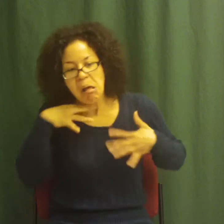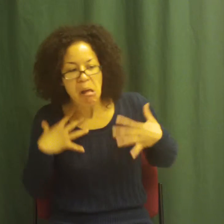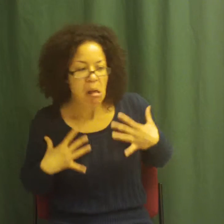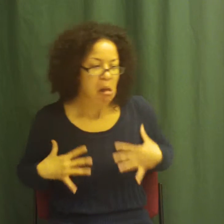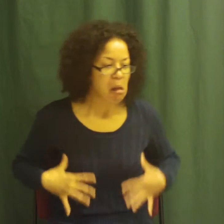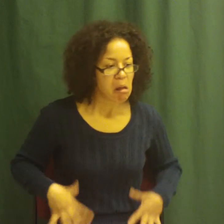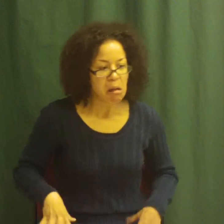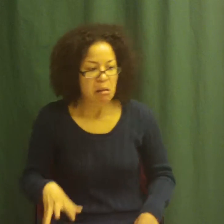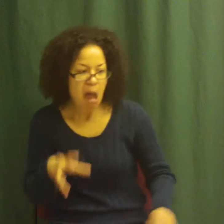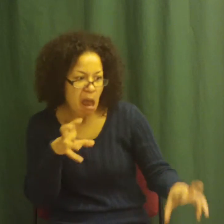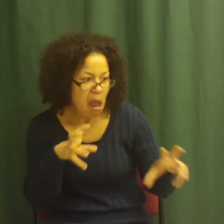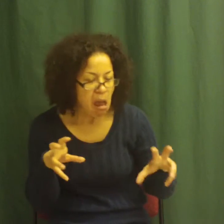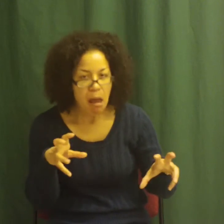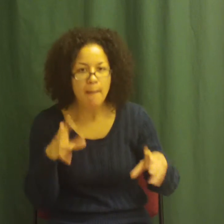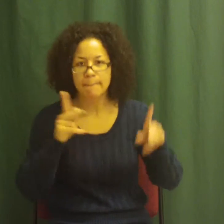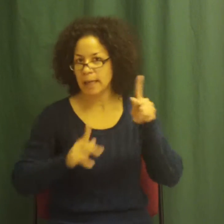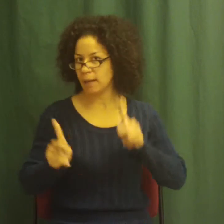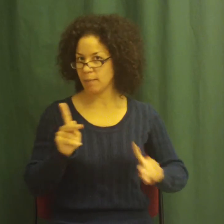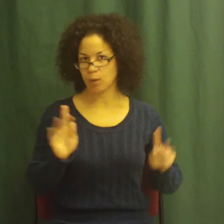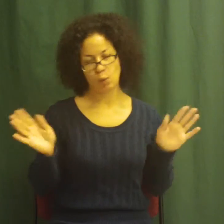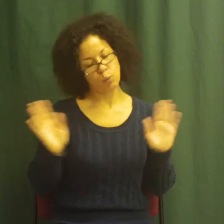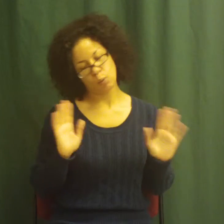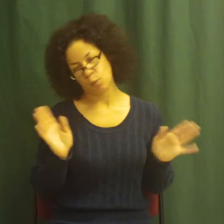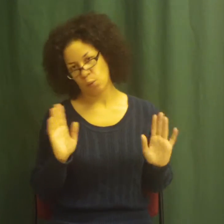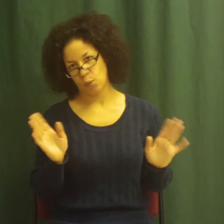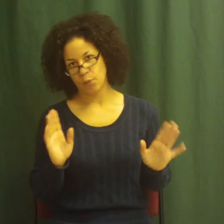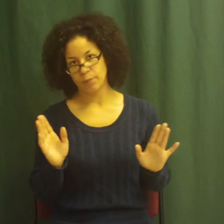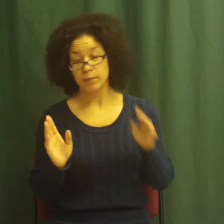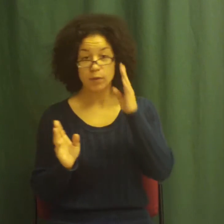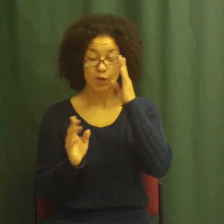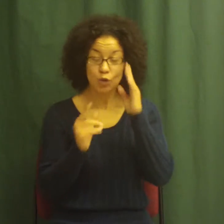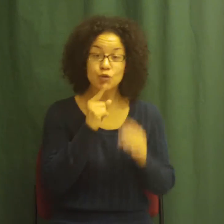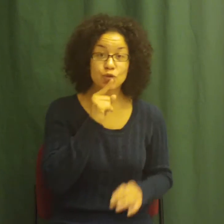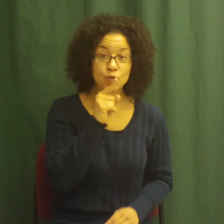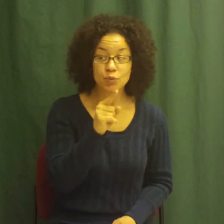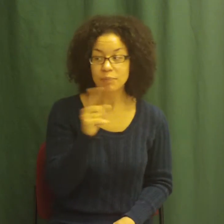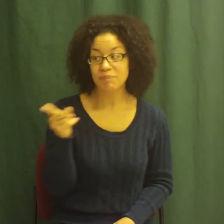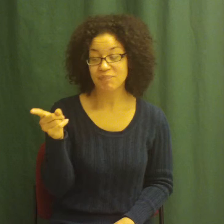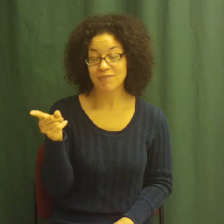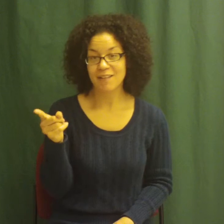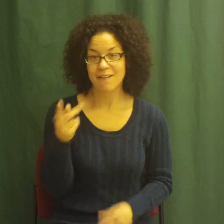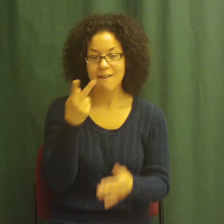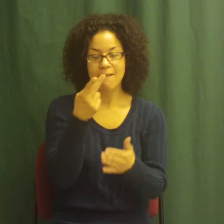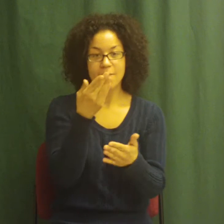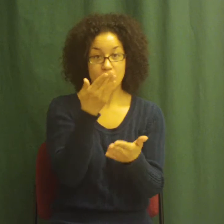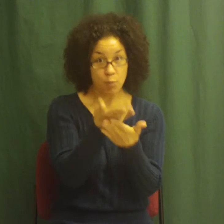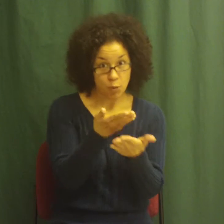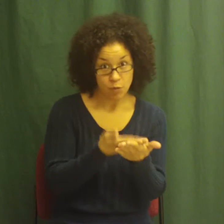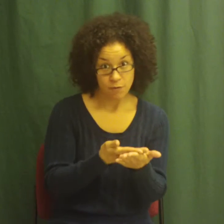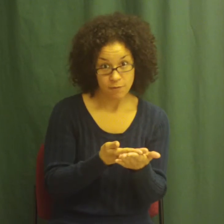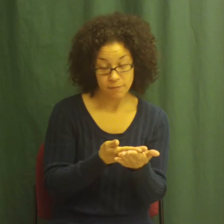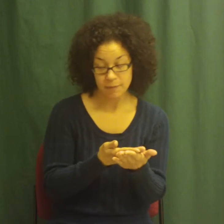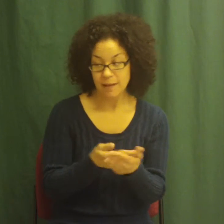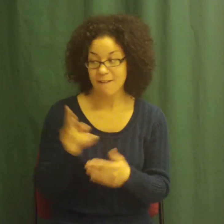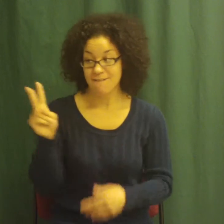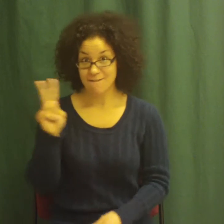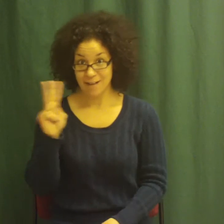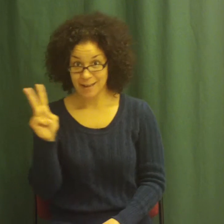their appearance. In fact, combs, tweezers, razors, and